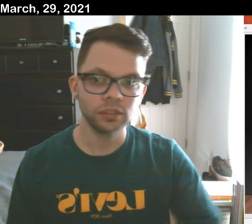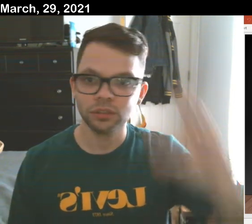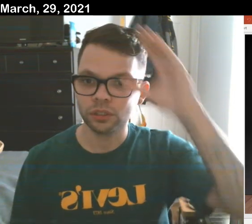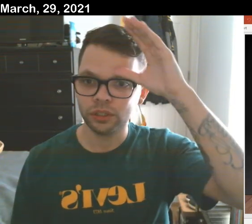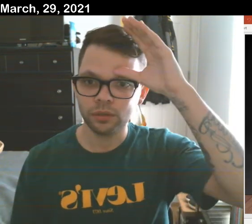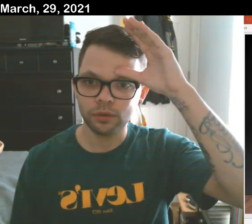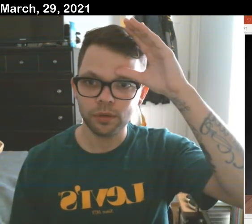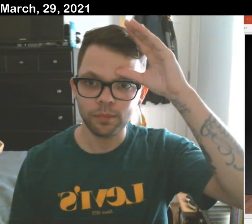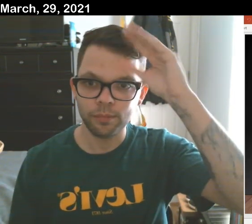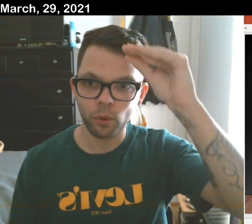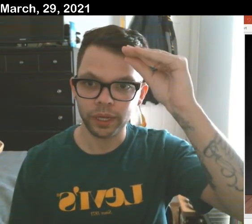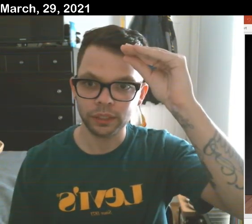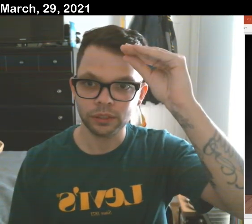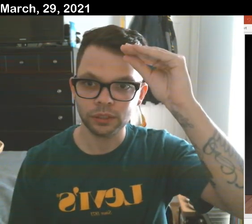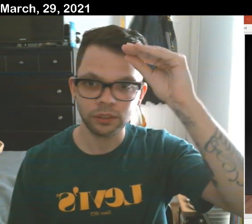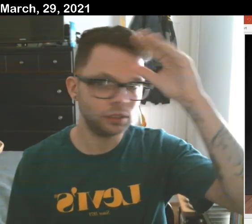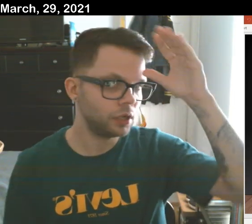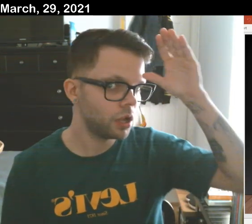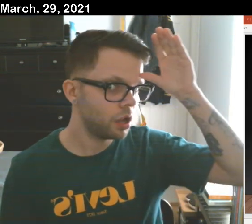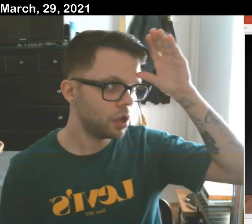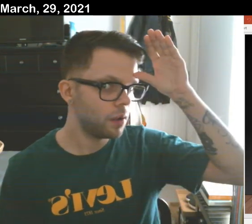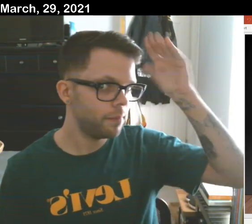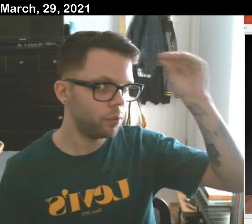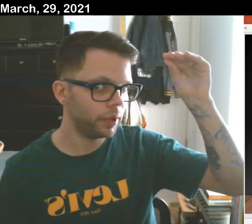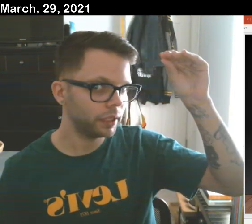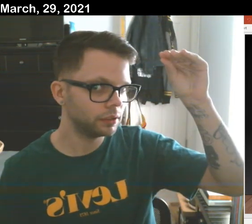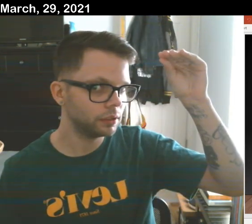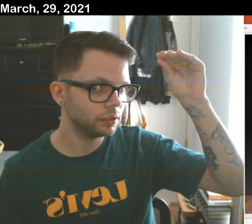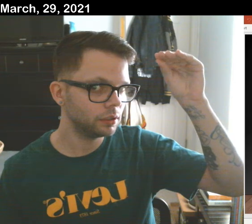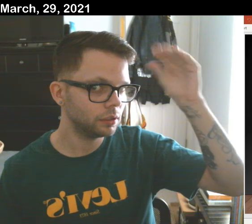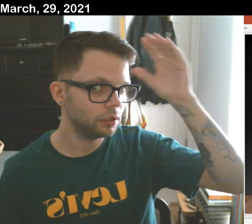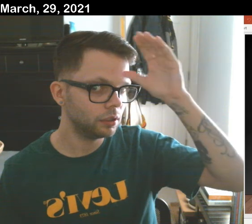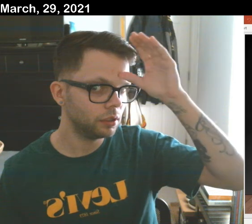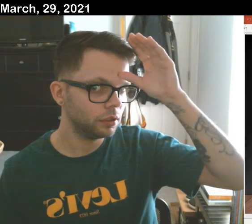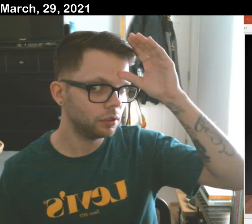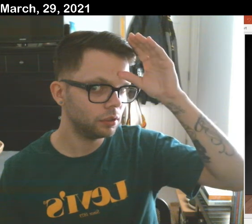Boy. Boy. Boy.